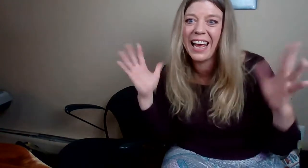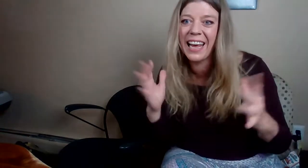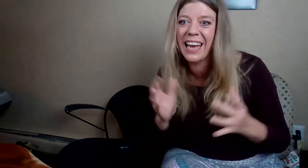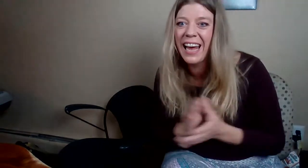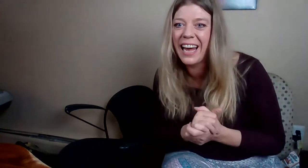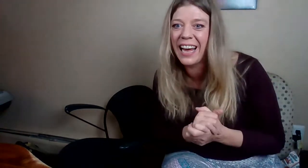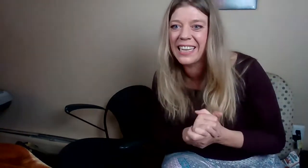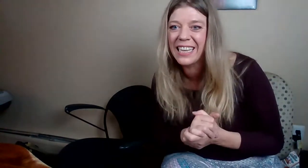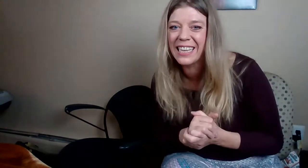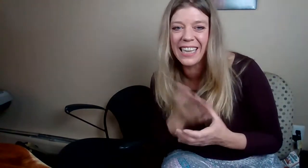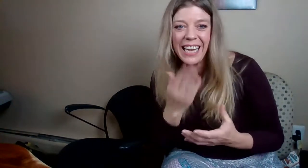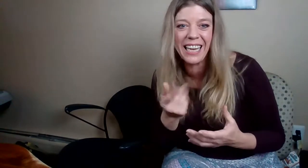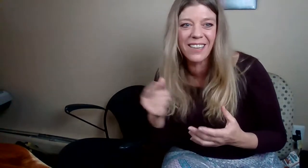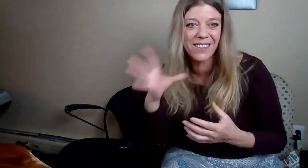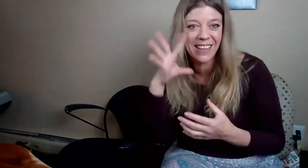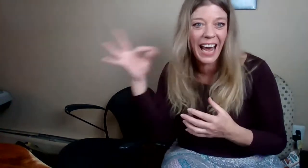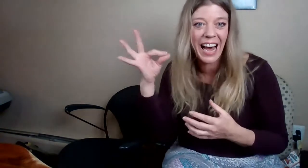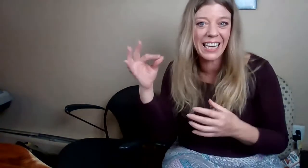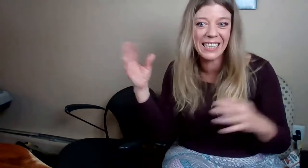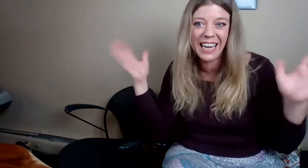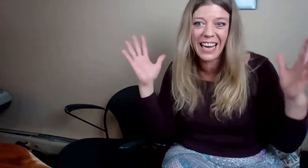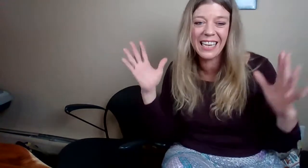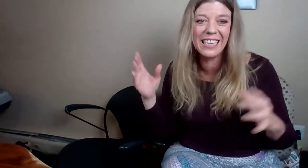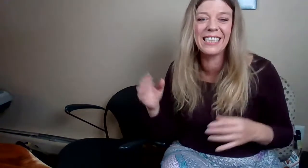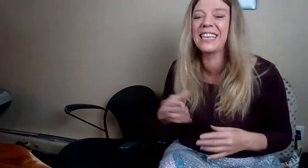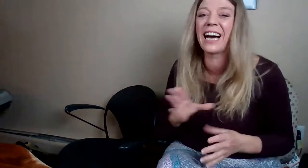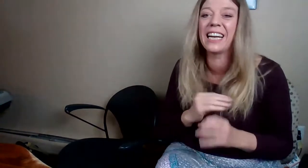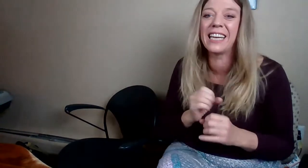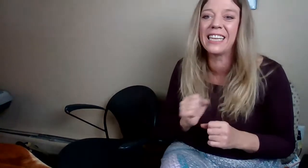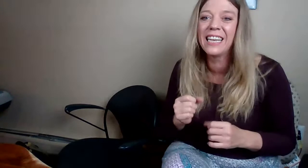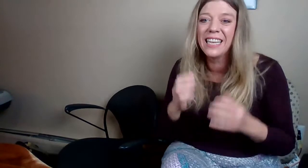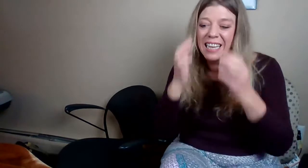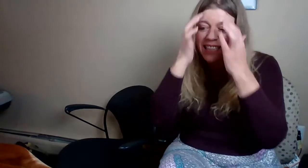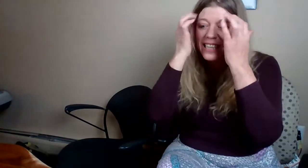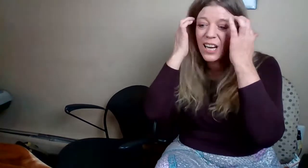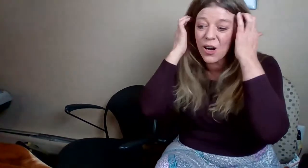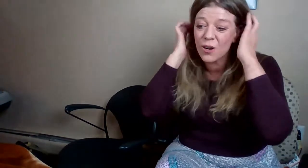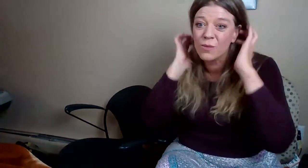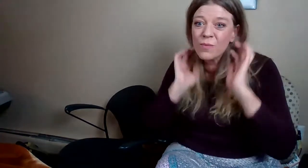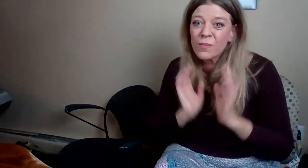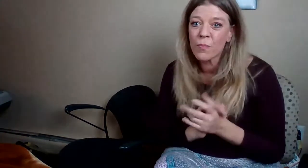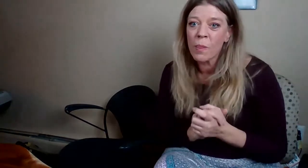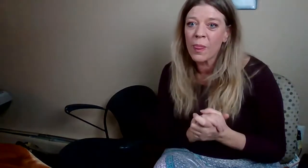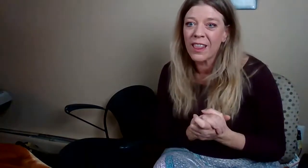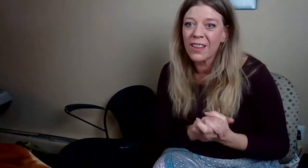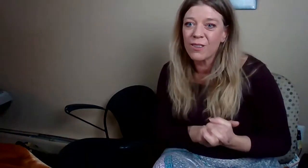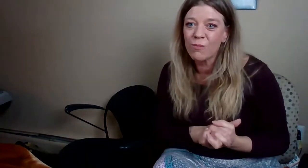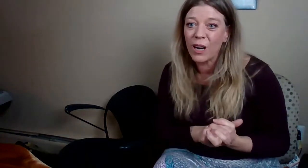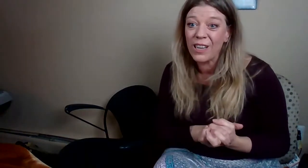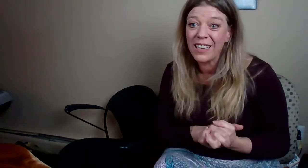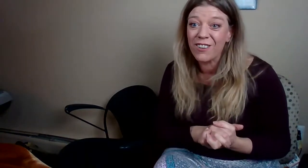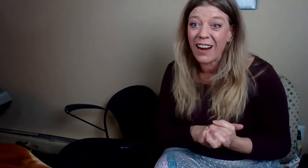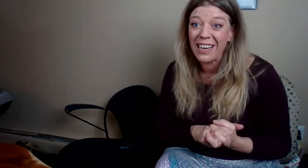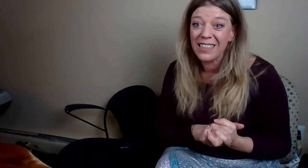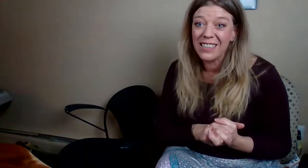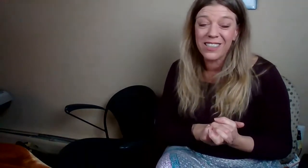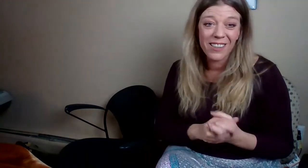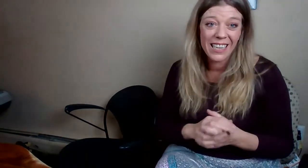Yay, Annie, thank you. Cat. Yay, she got it. So, Marla, Grant, and